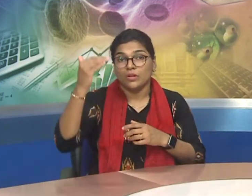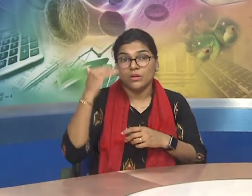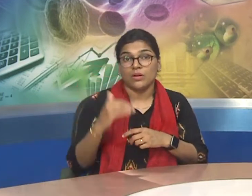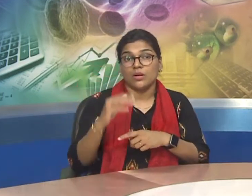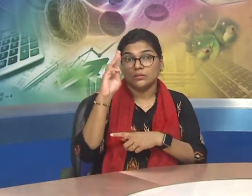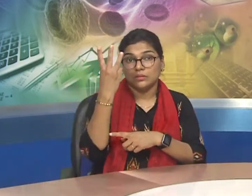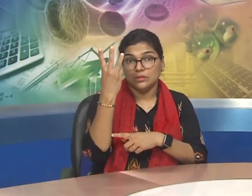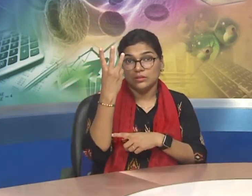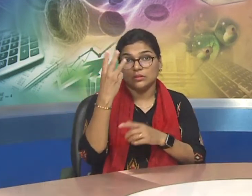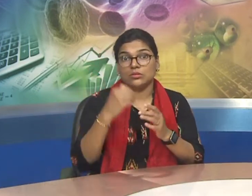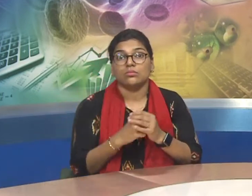Point number 3,